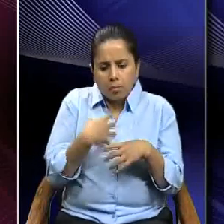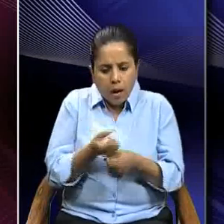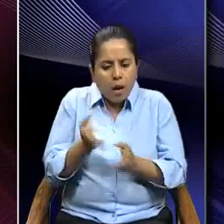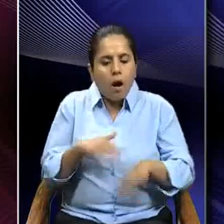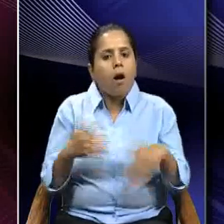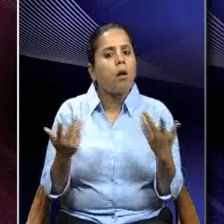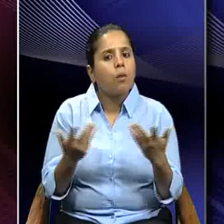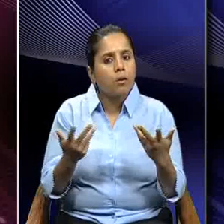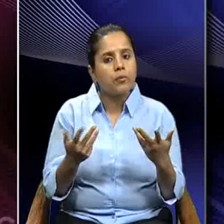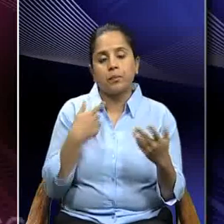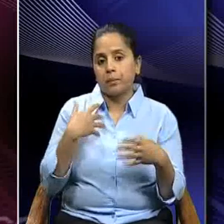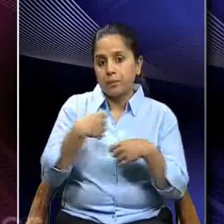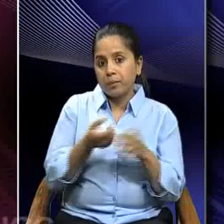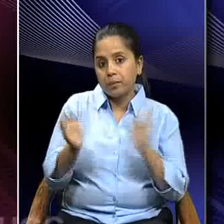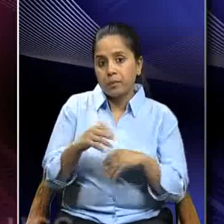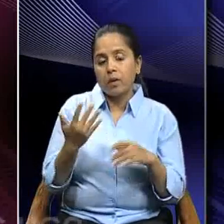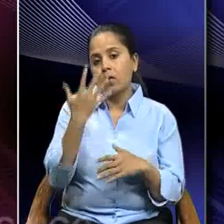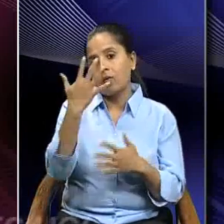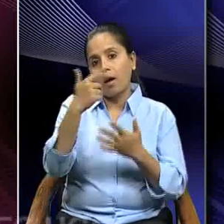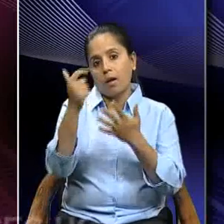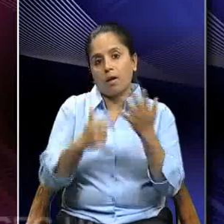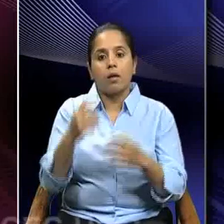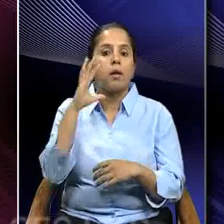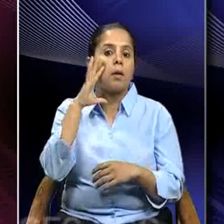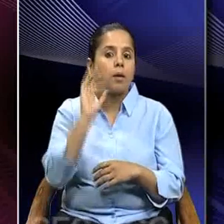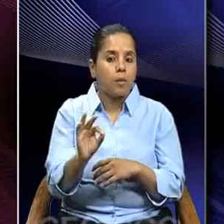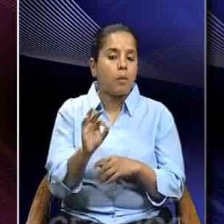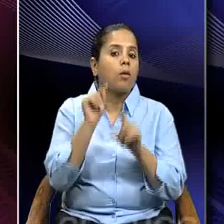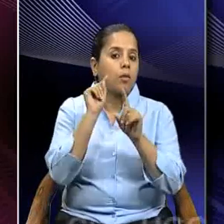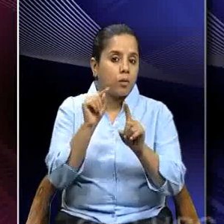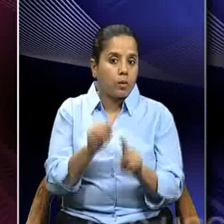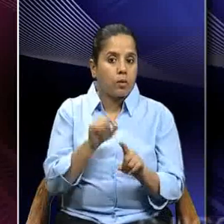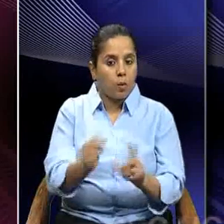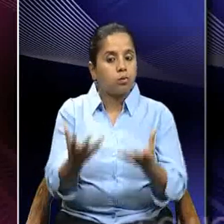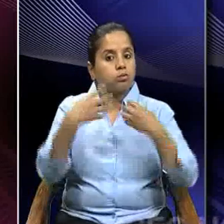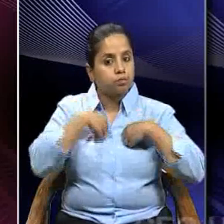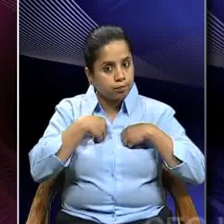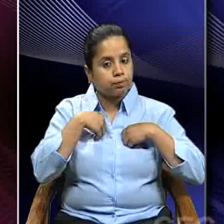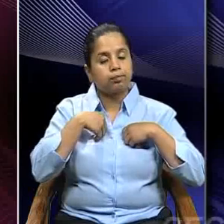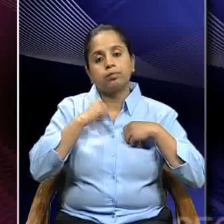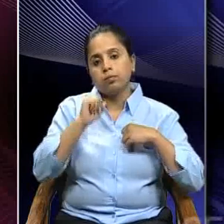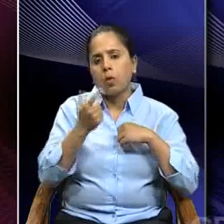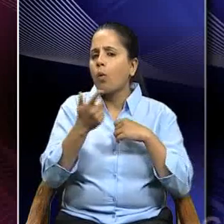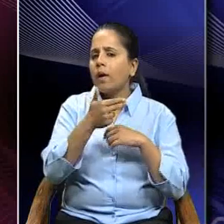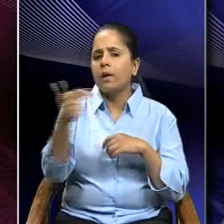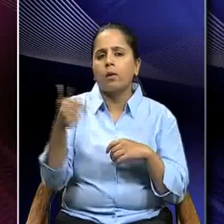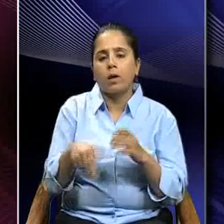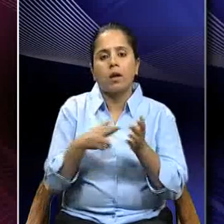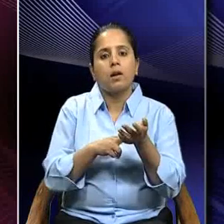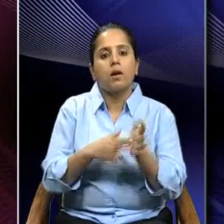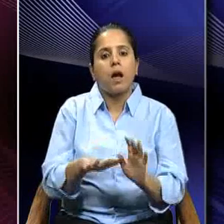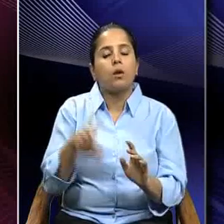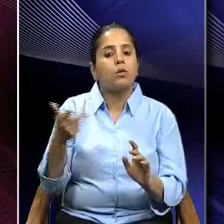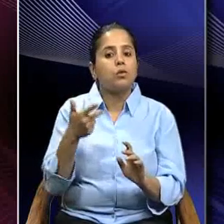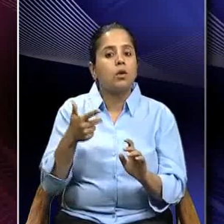We are made of those 5 important elements, and their inherent properties, or what you call as their natural dharma,